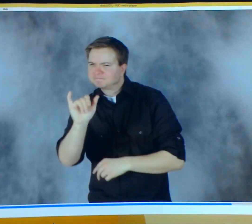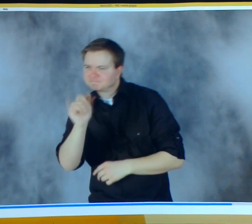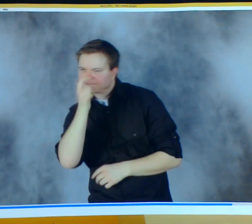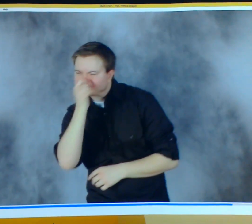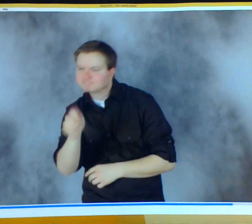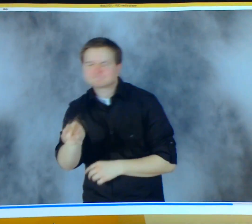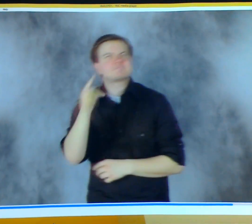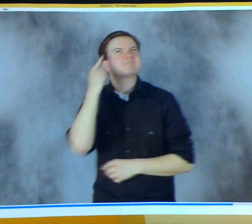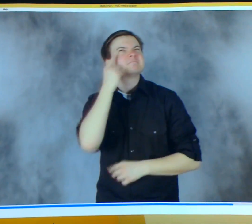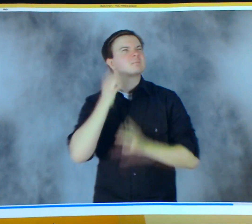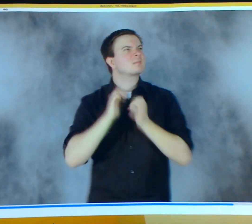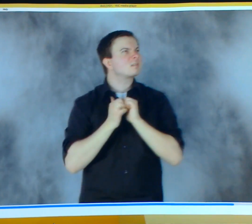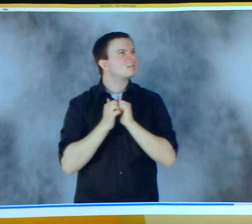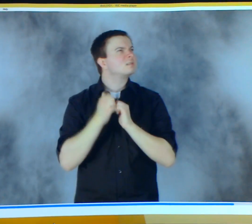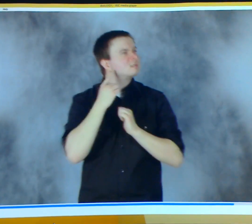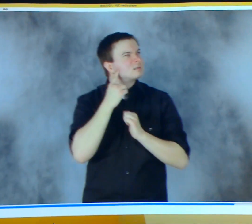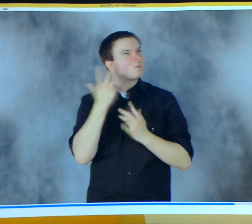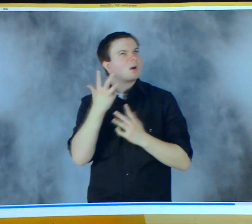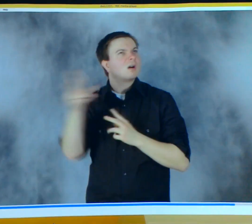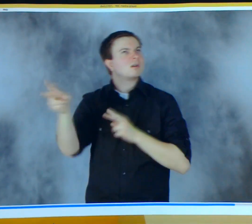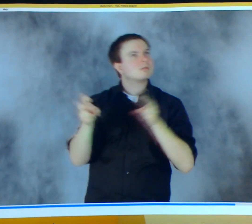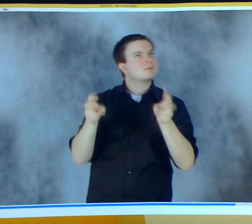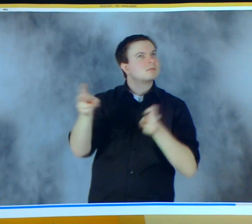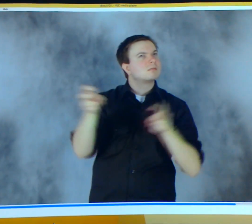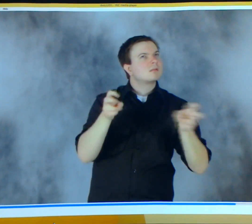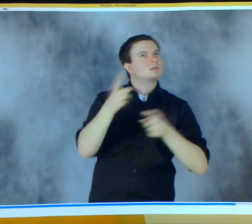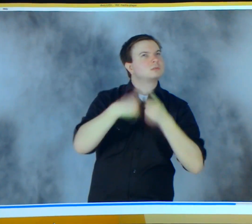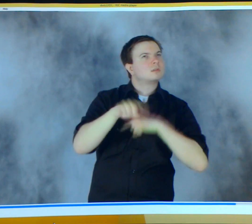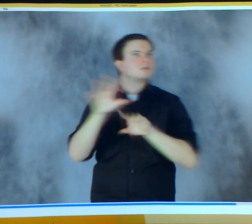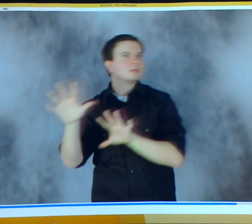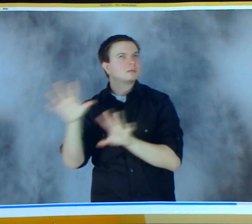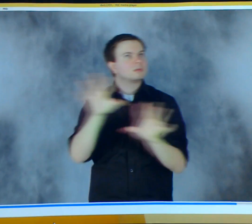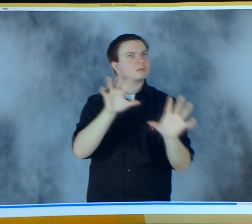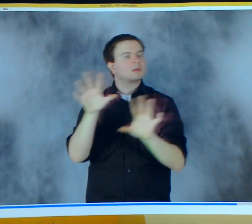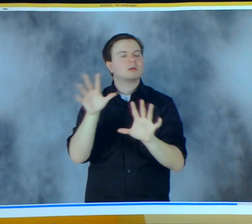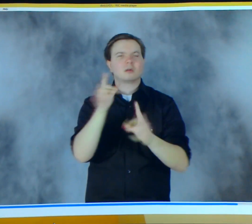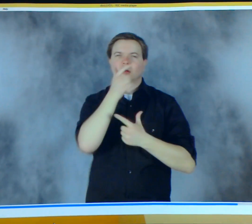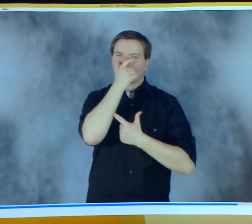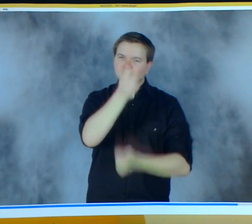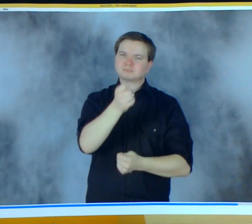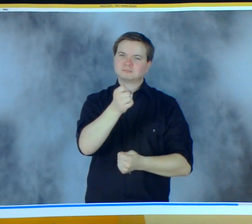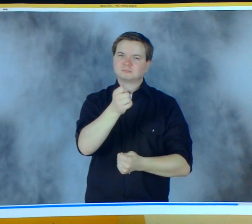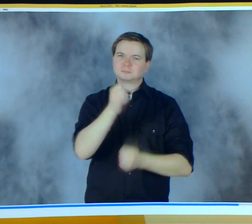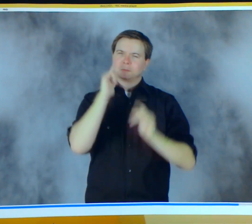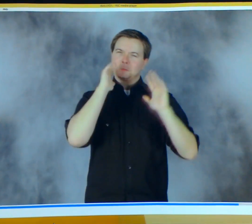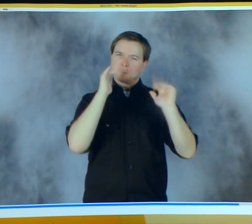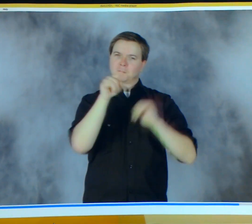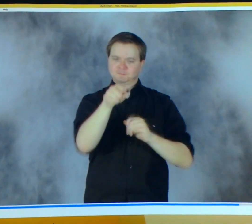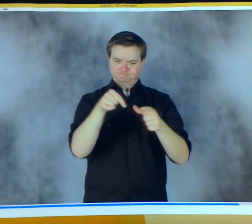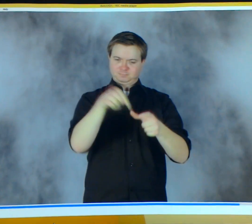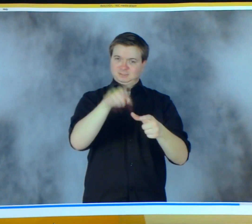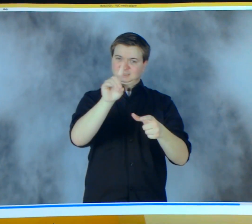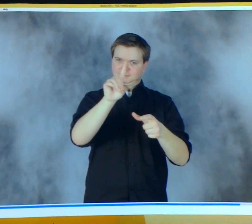what these actually mean. You think about it and you figure out how you could actually produce it in an